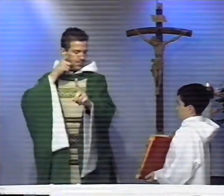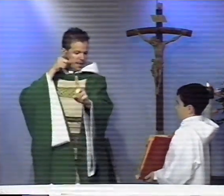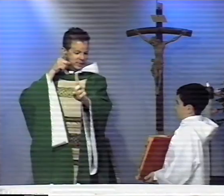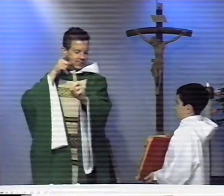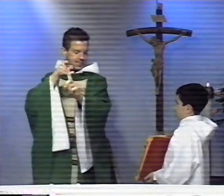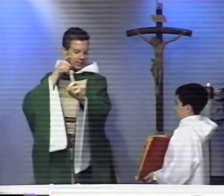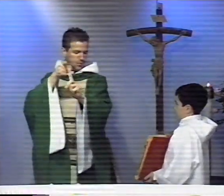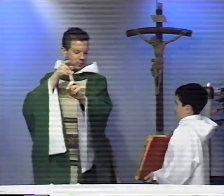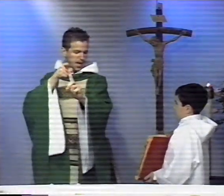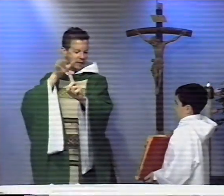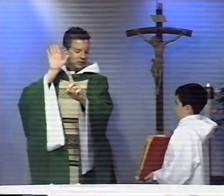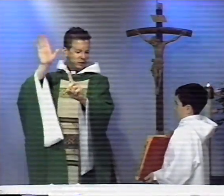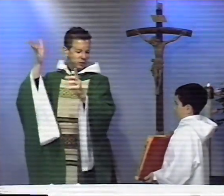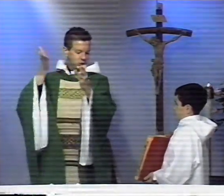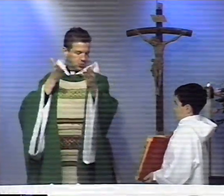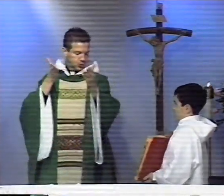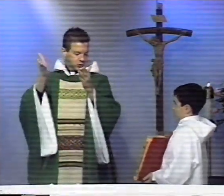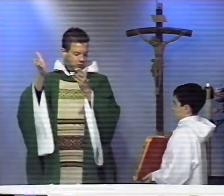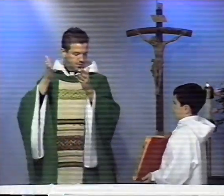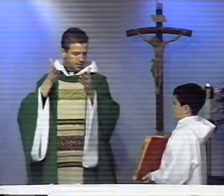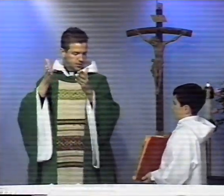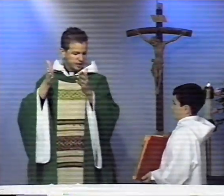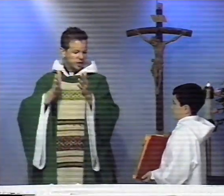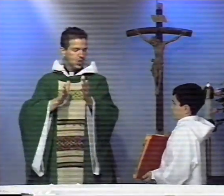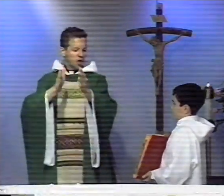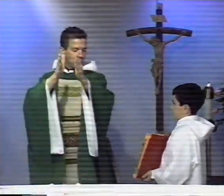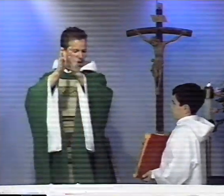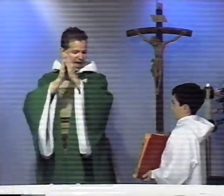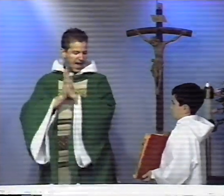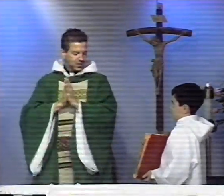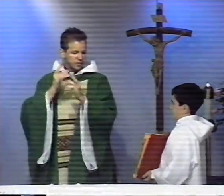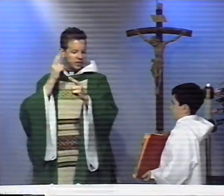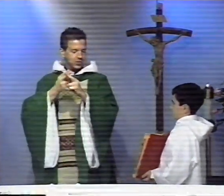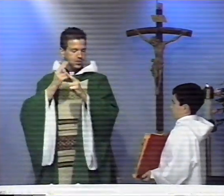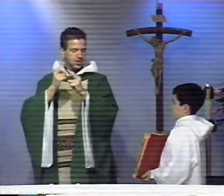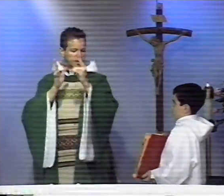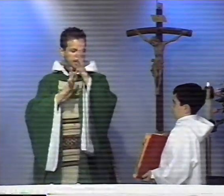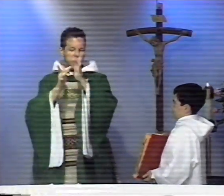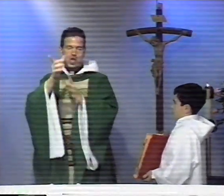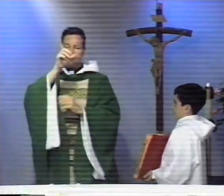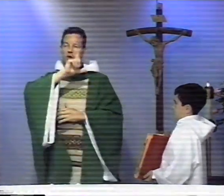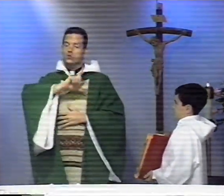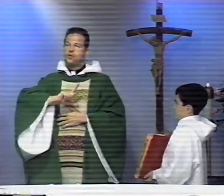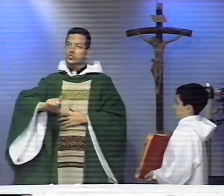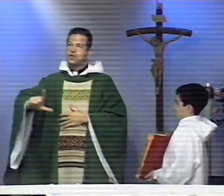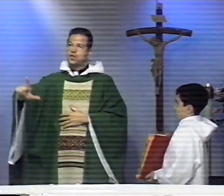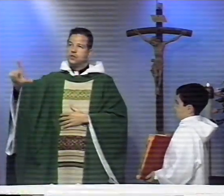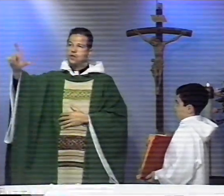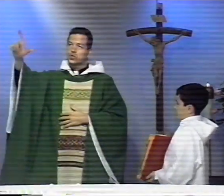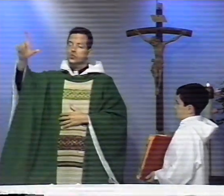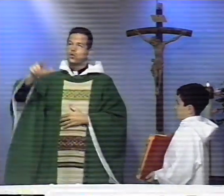us single-minded to your service. We ask this in the name of Jesus the